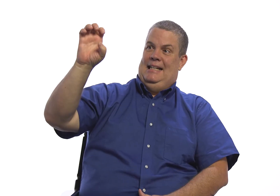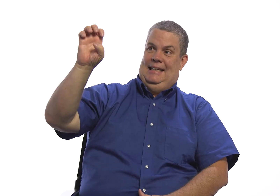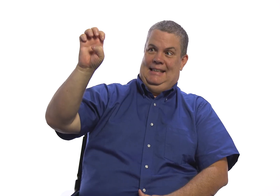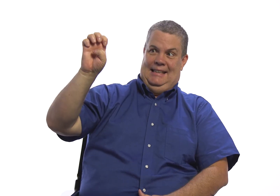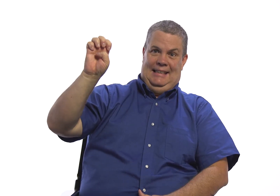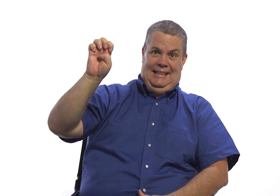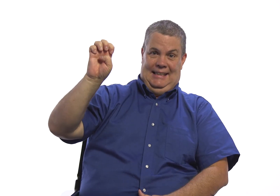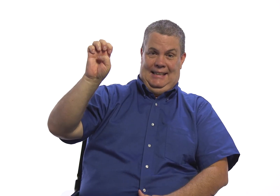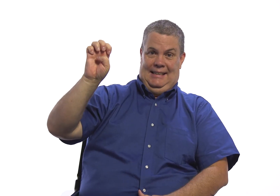E.